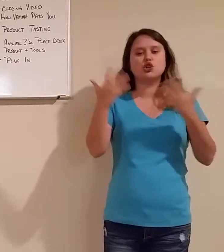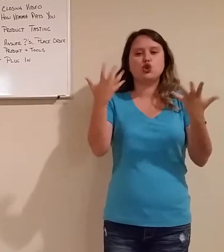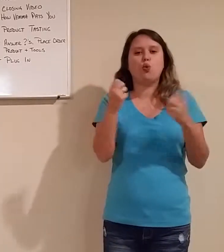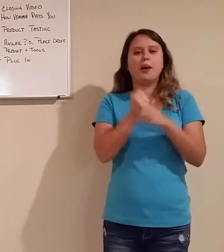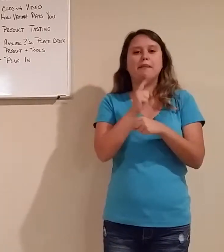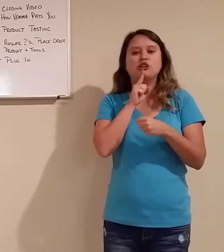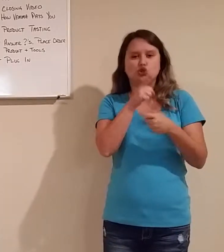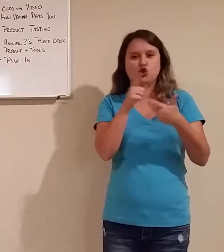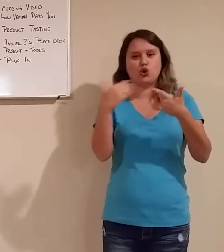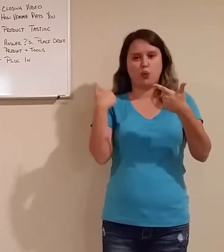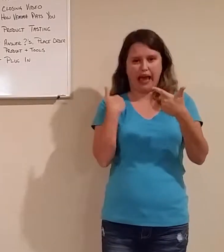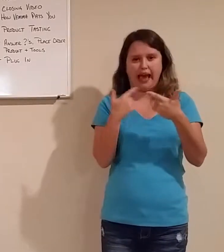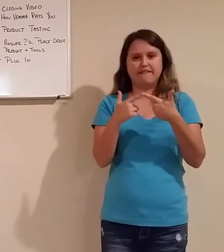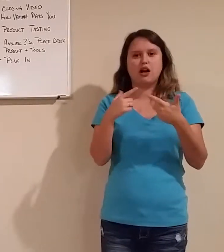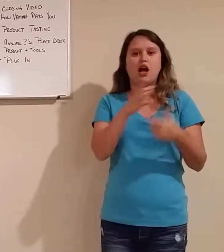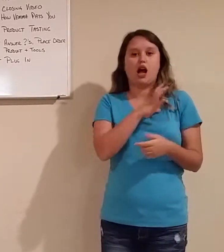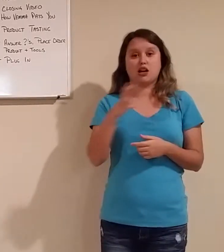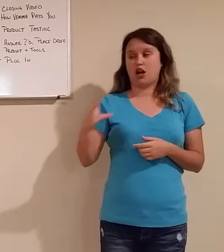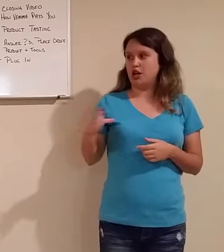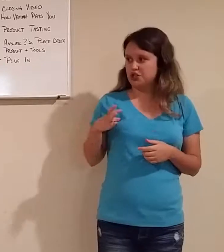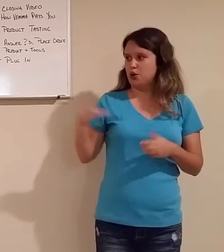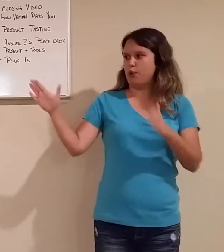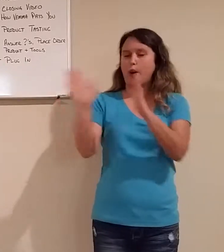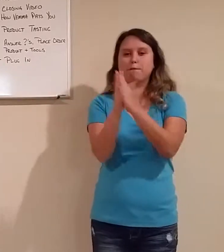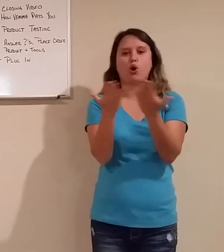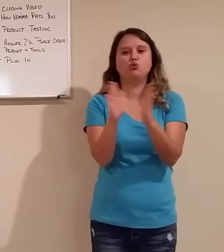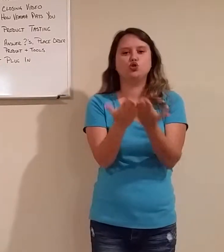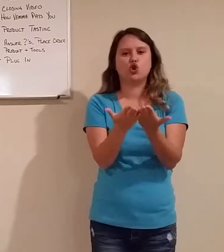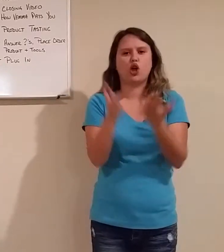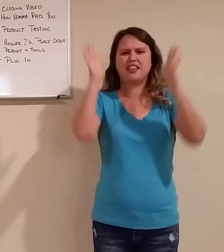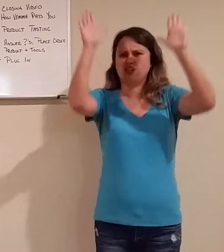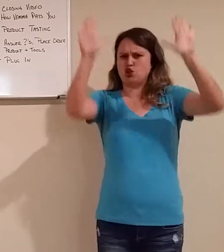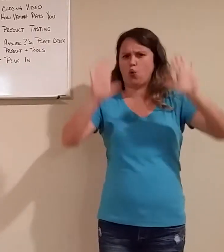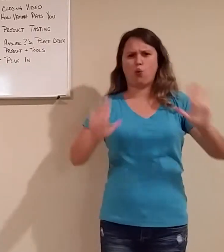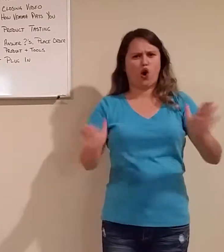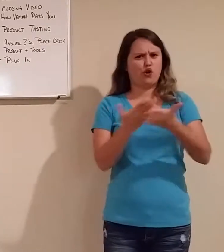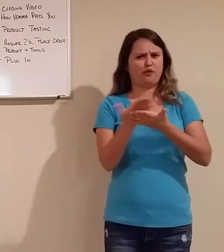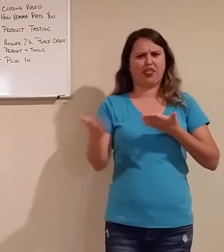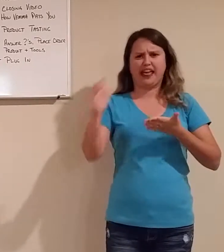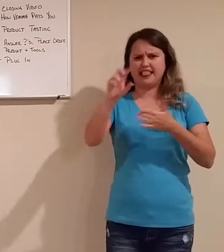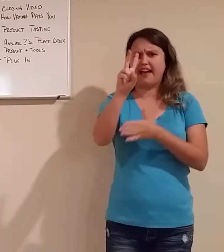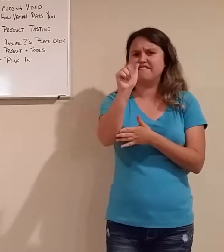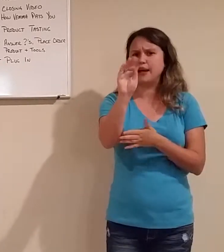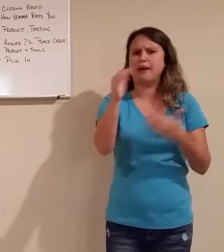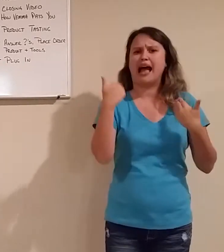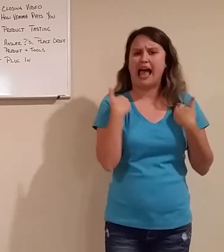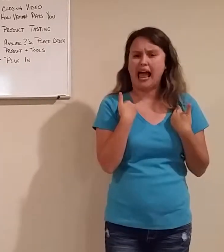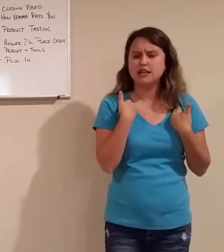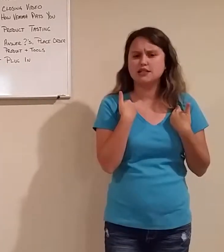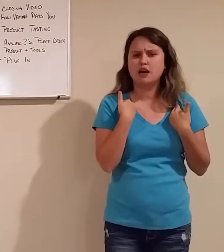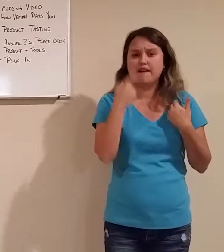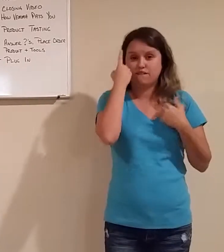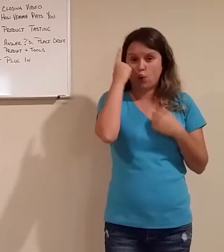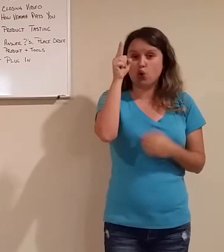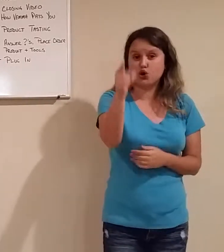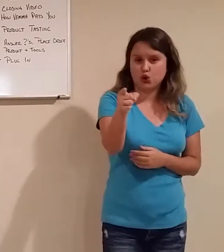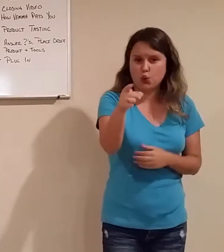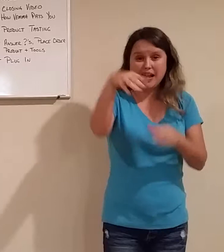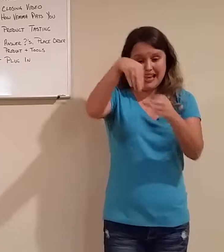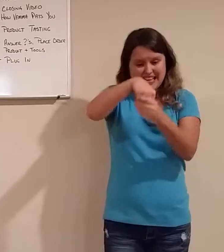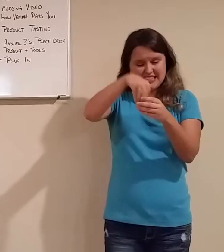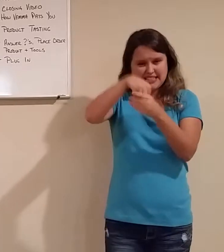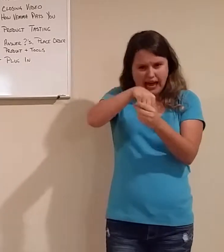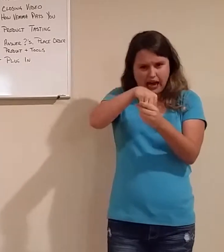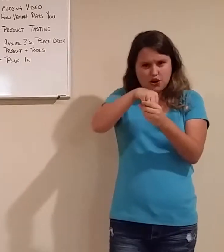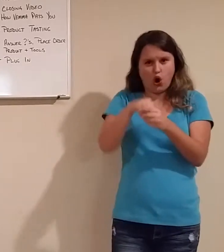customer brochure. Guys, this is a marvelous tool that Vemma has put together for us. Inside it are the